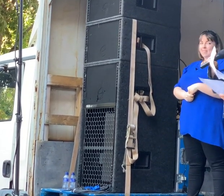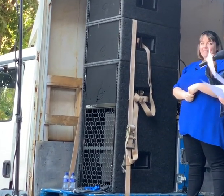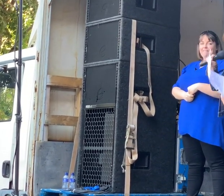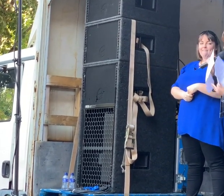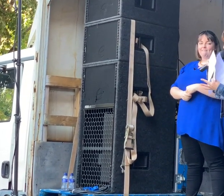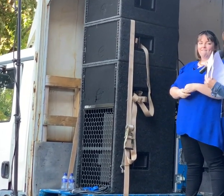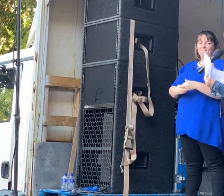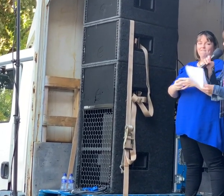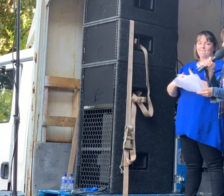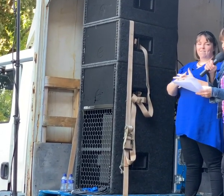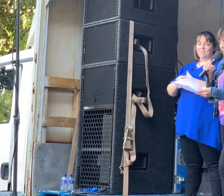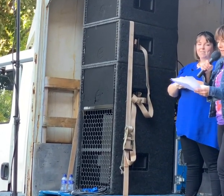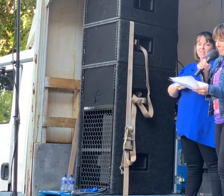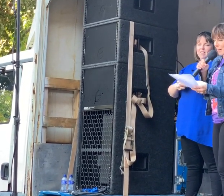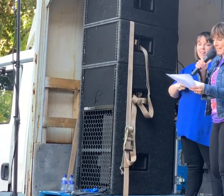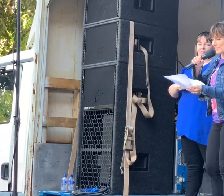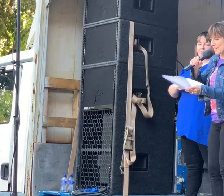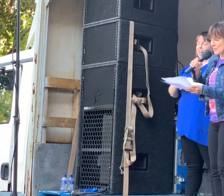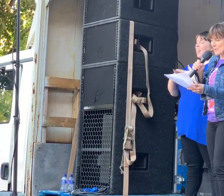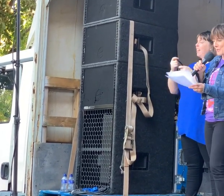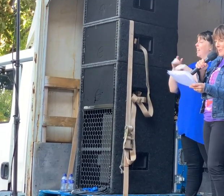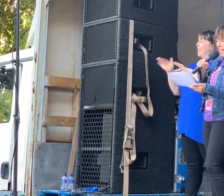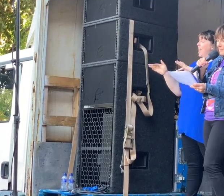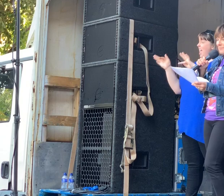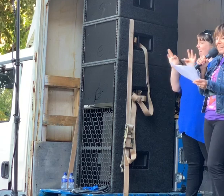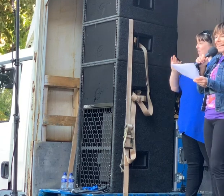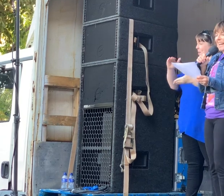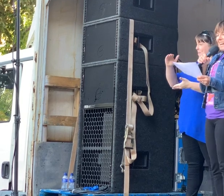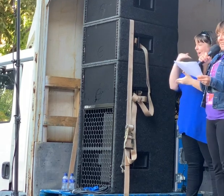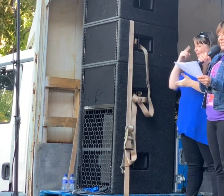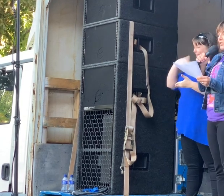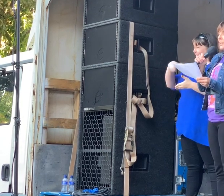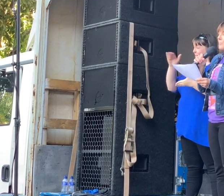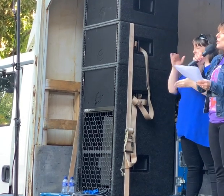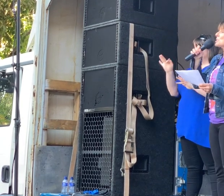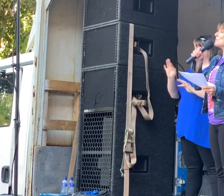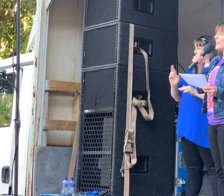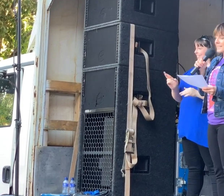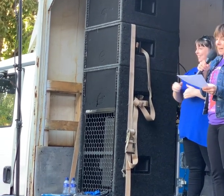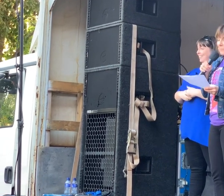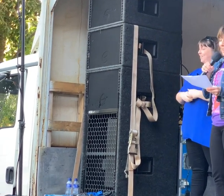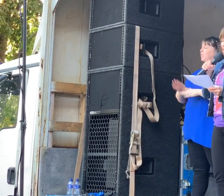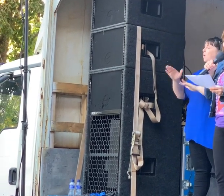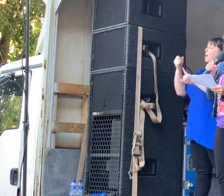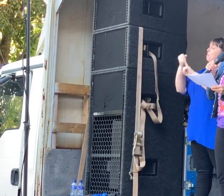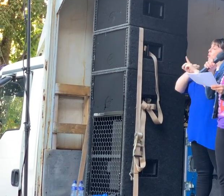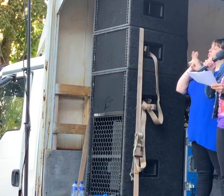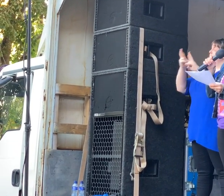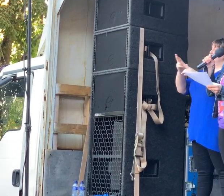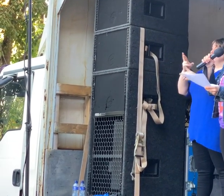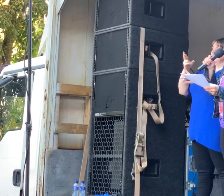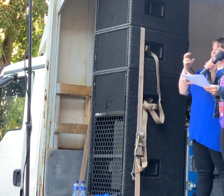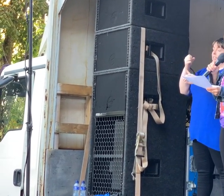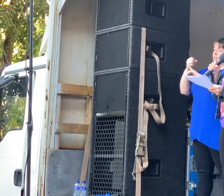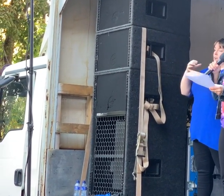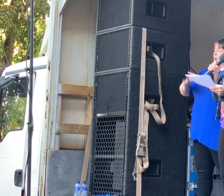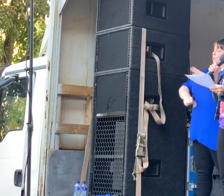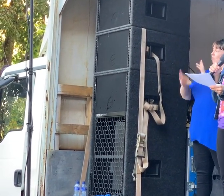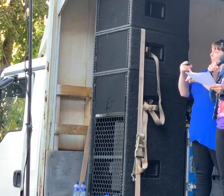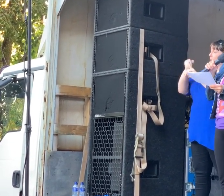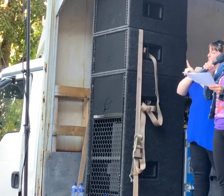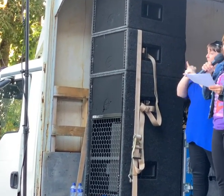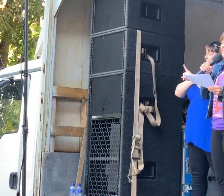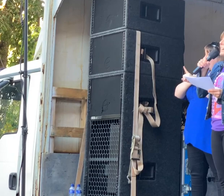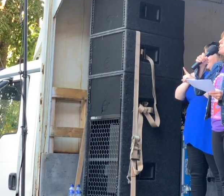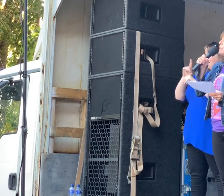might be, and then you'll all go for a pint if I know you well. So the Abortion Rights Campaign co-convener Sarah Monaghan and Denise